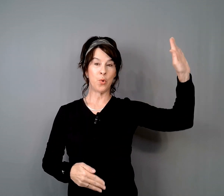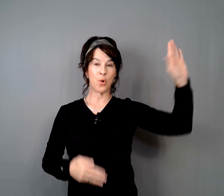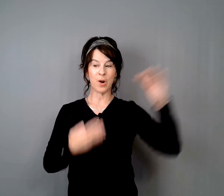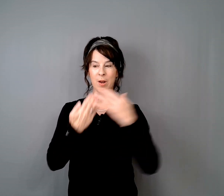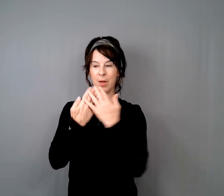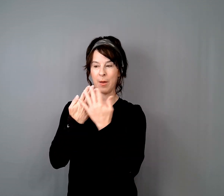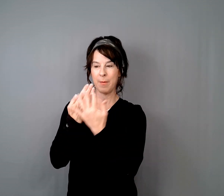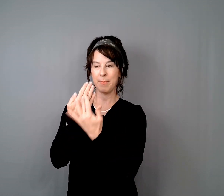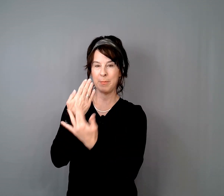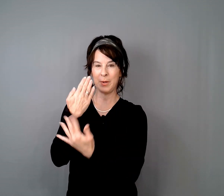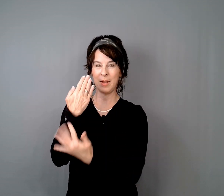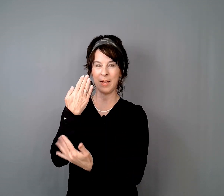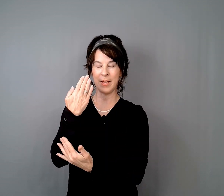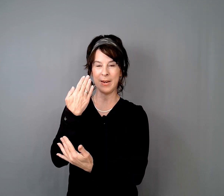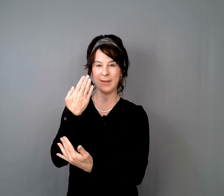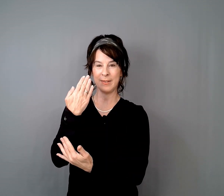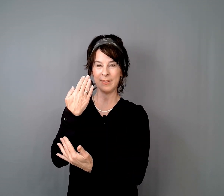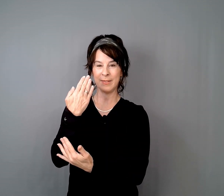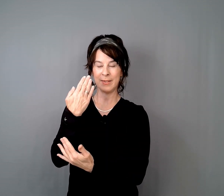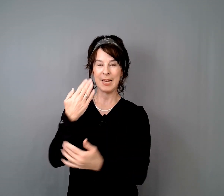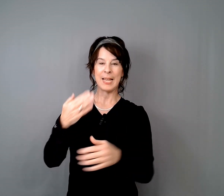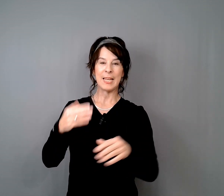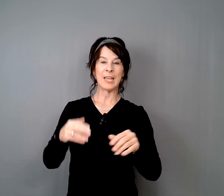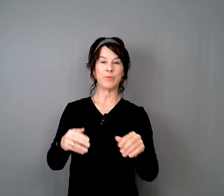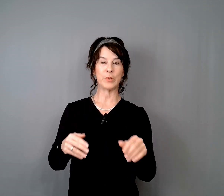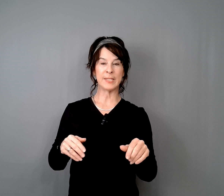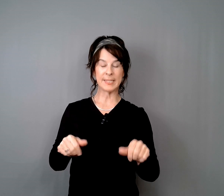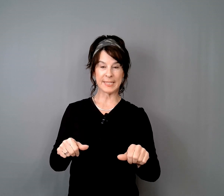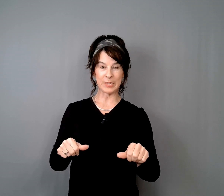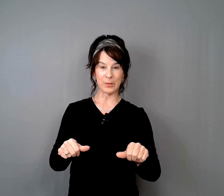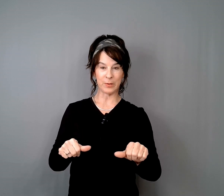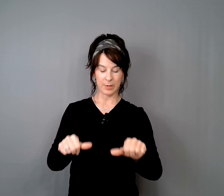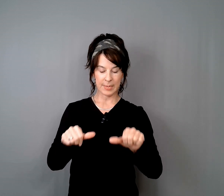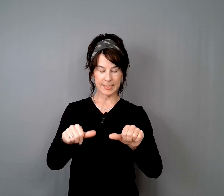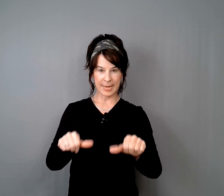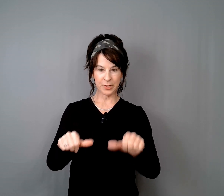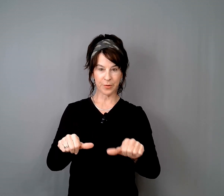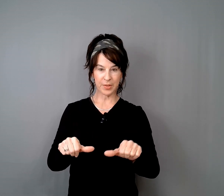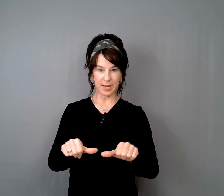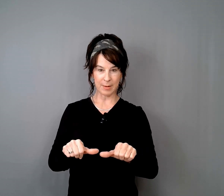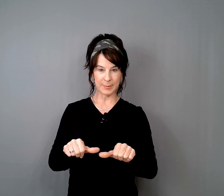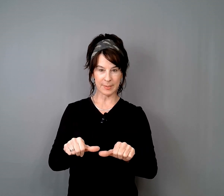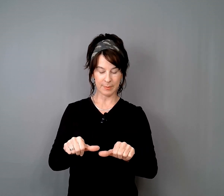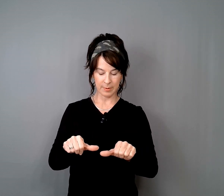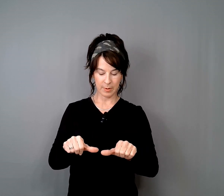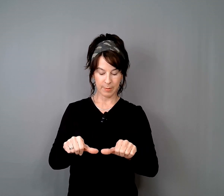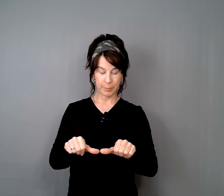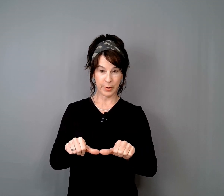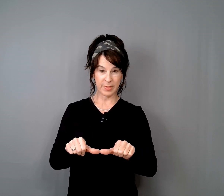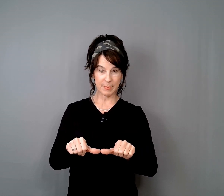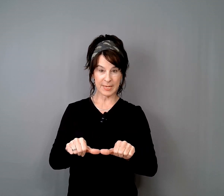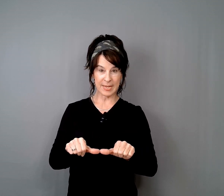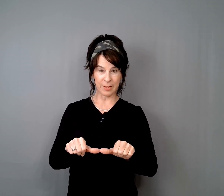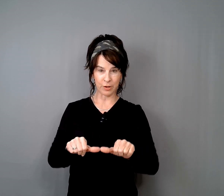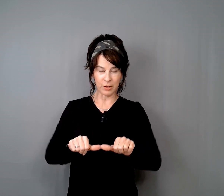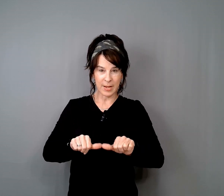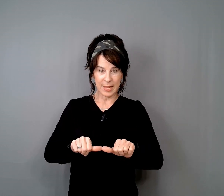your blood, and for still, take your thumbs, put them together,